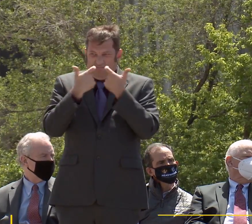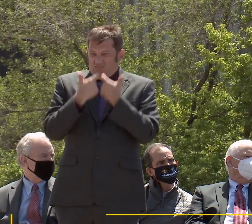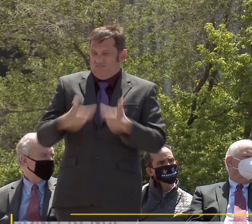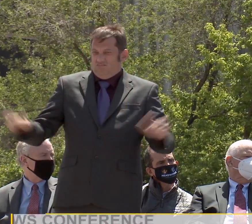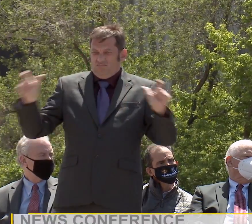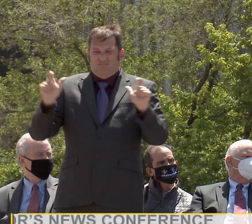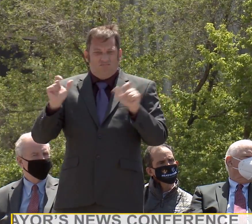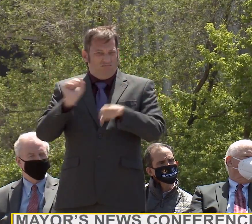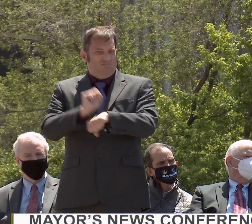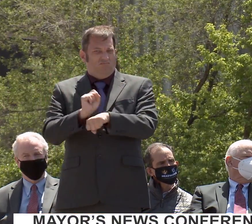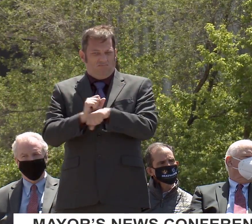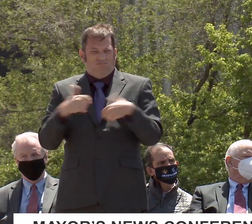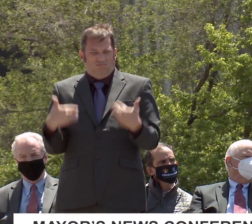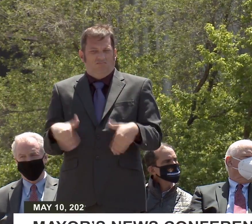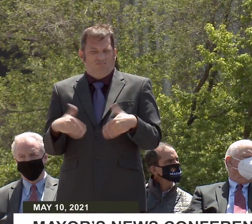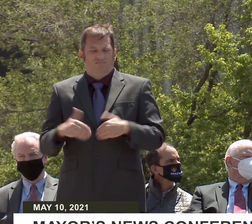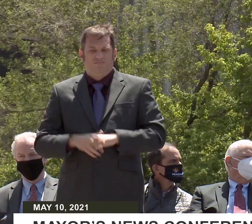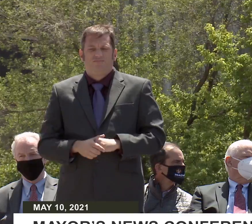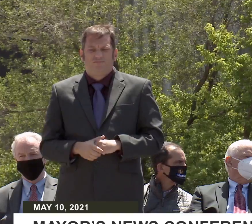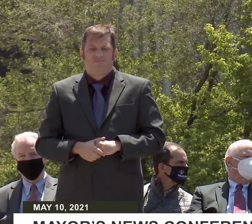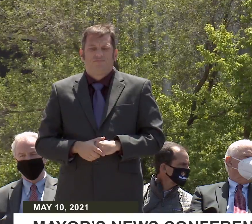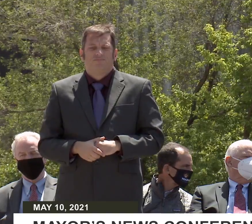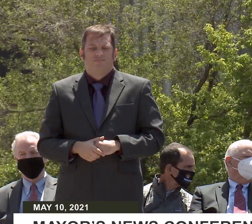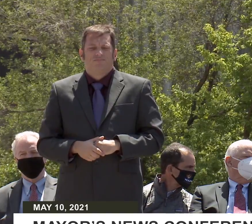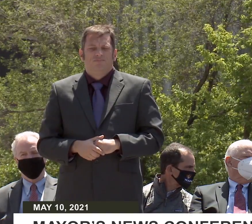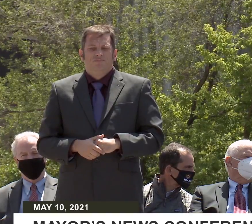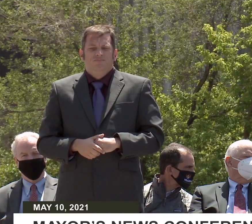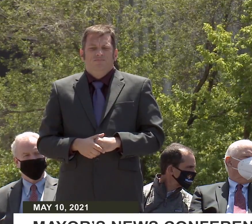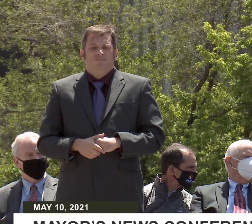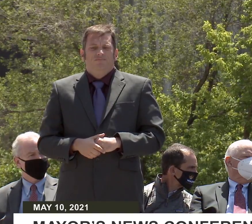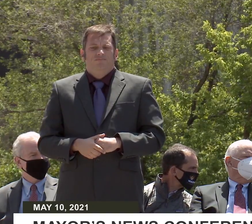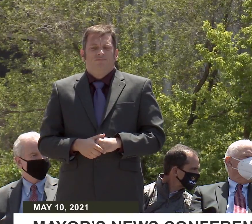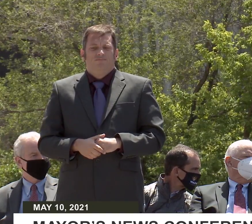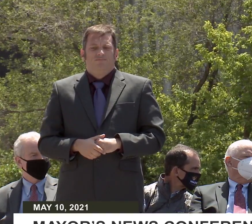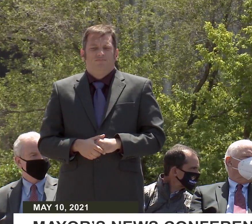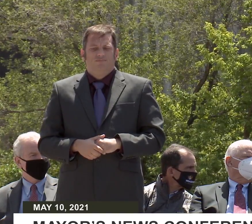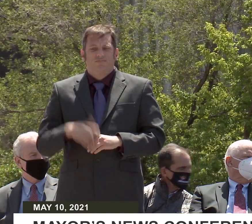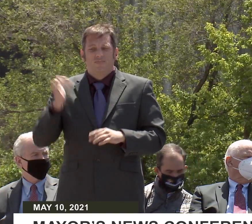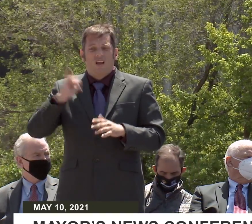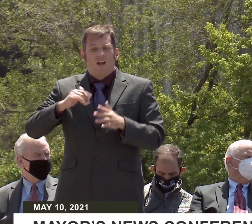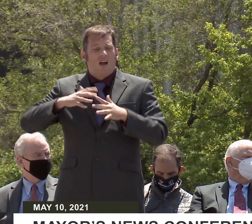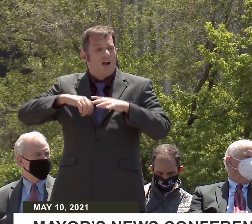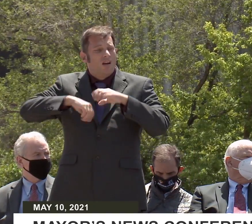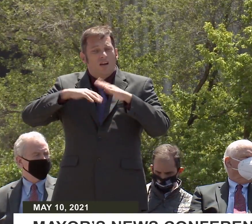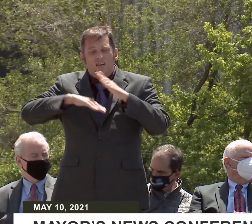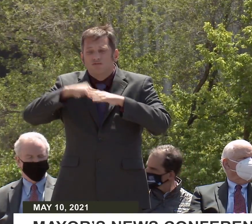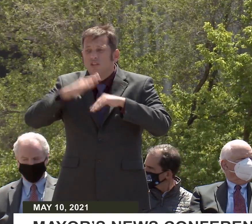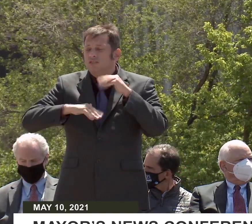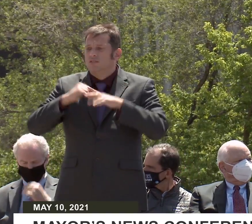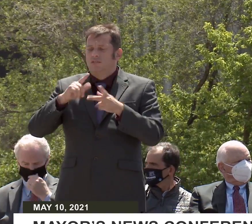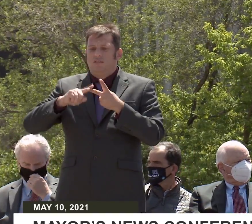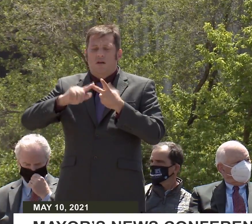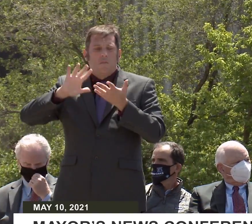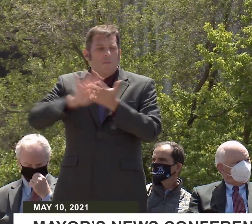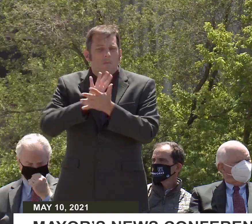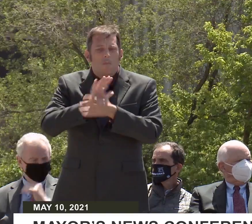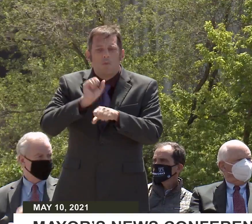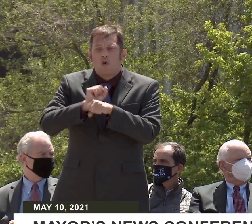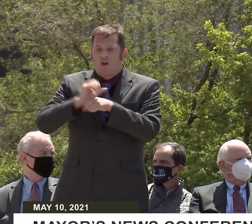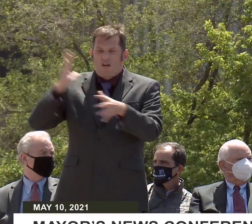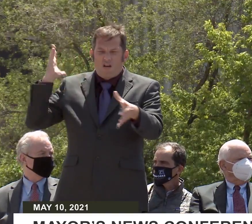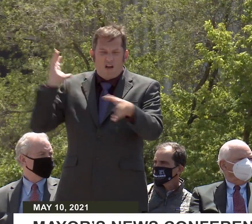included overseeing the construction process, expediting paperwork necessary to meet the aggressive timelines for